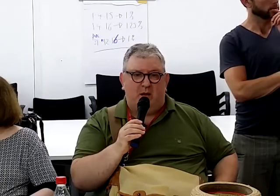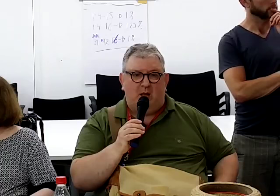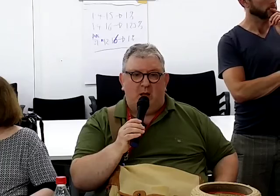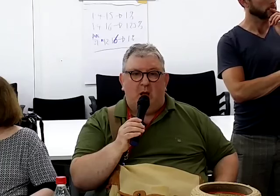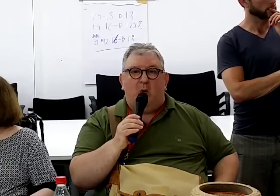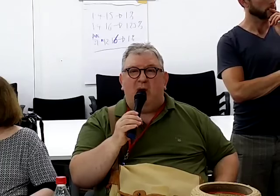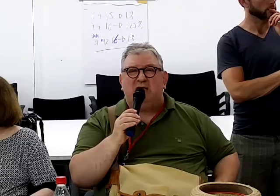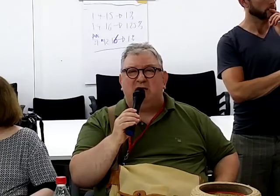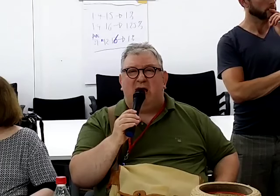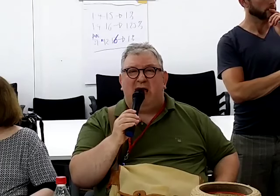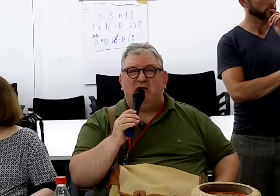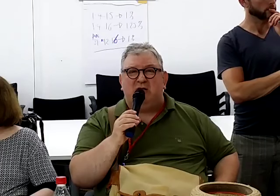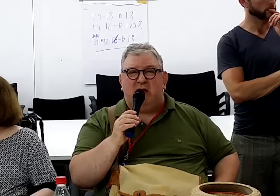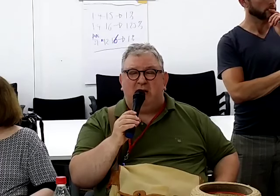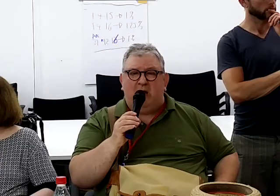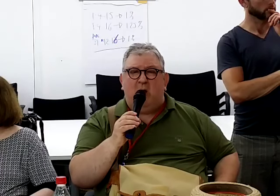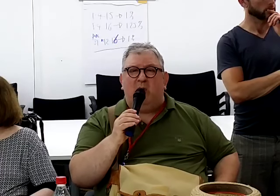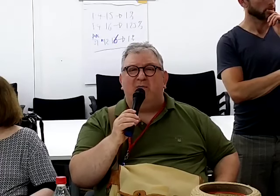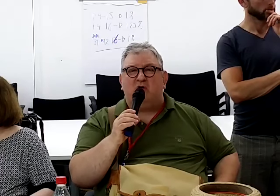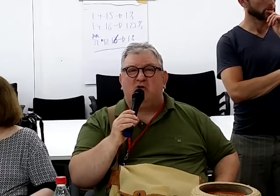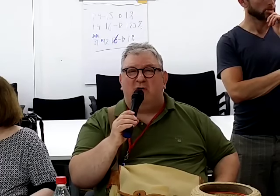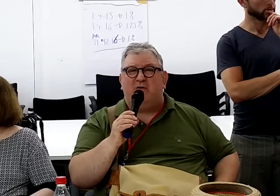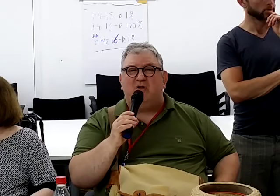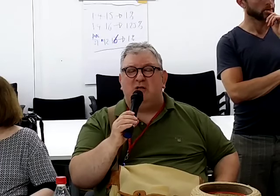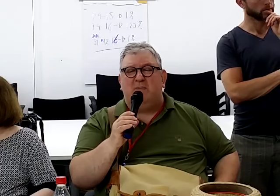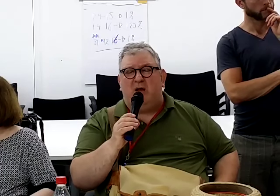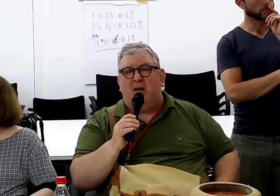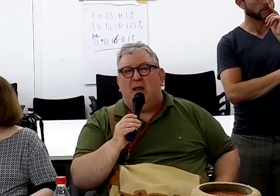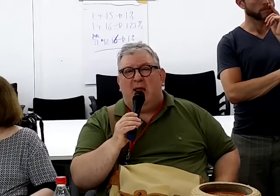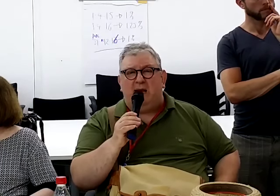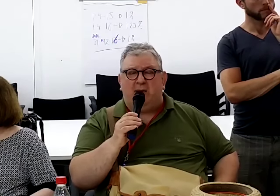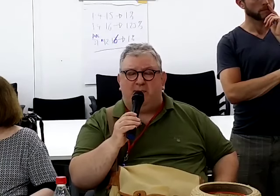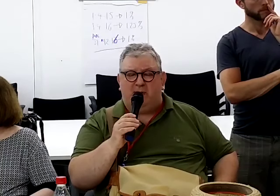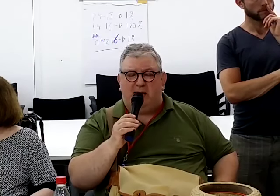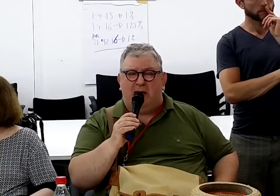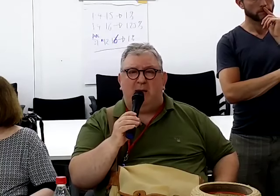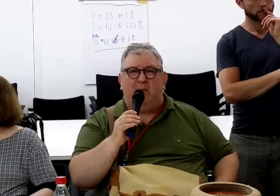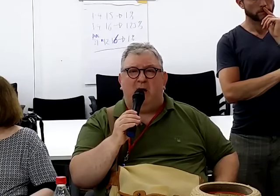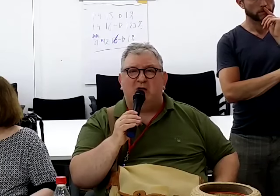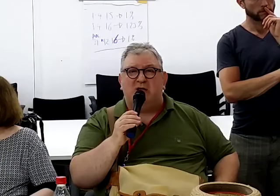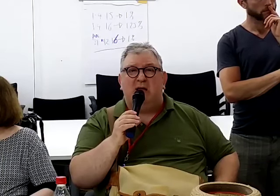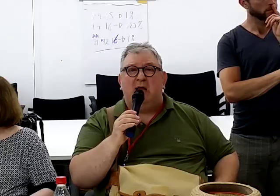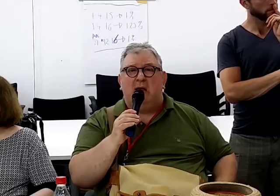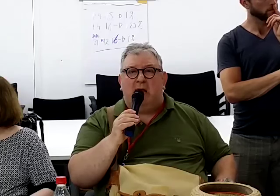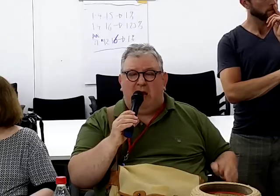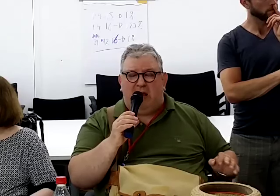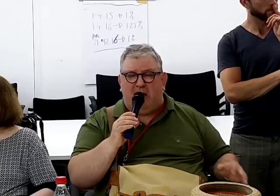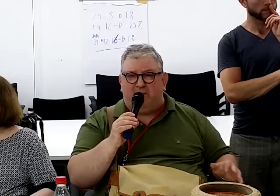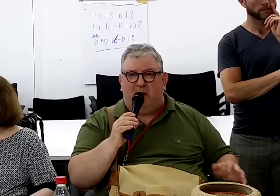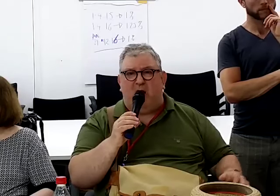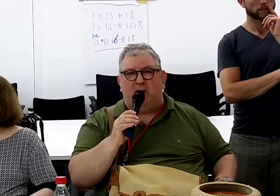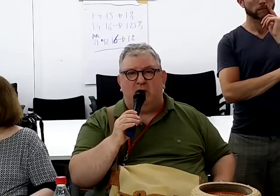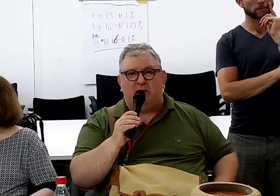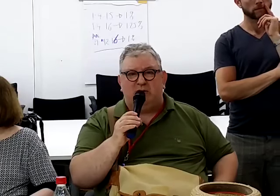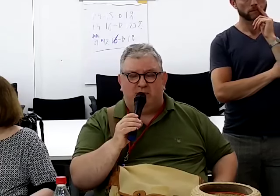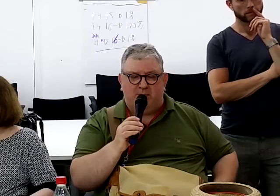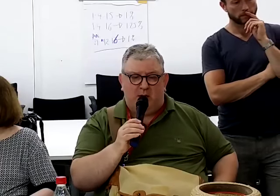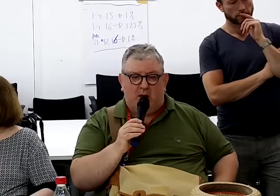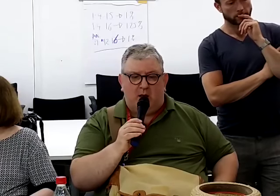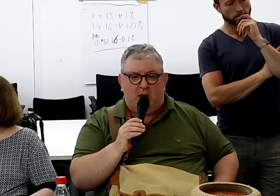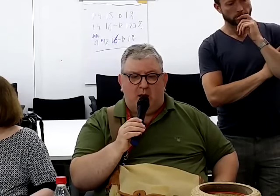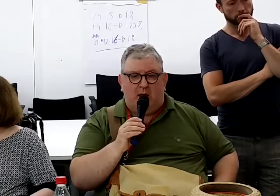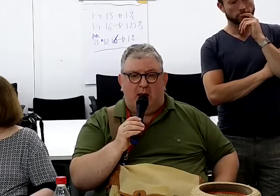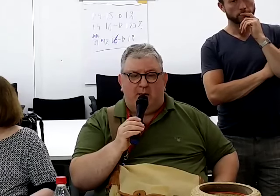leader. We say actually we've lost confidence in the Labour Party in